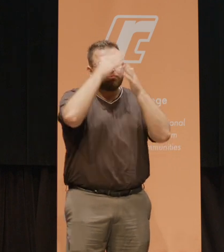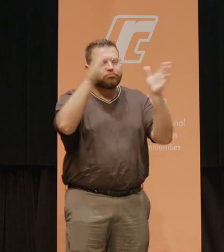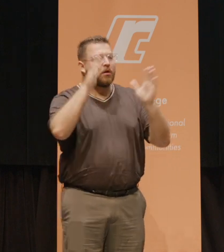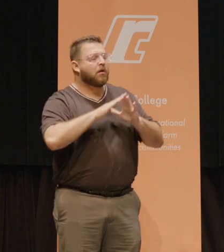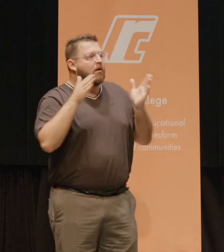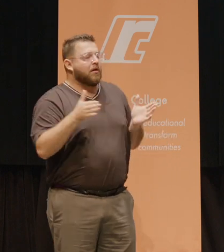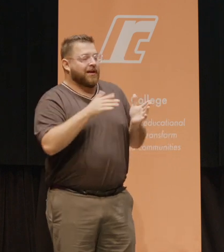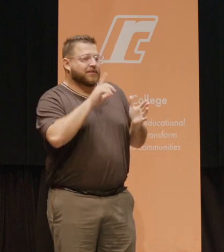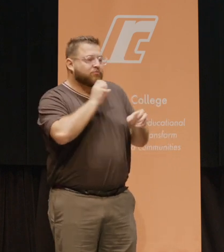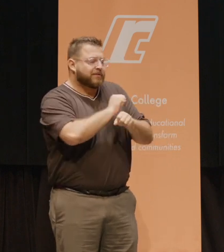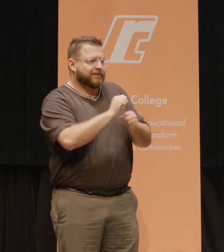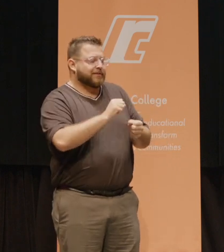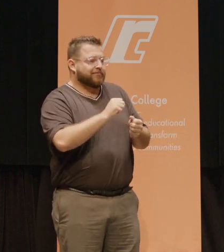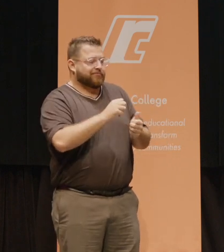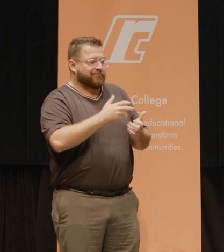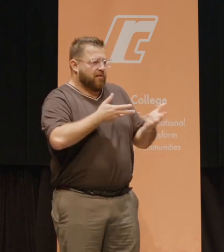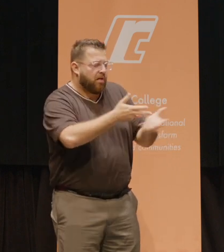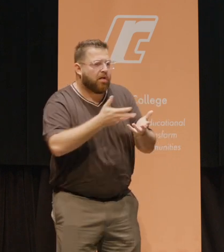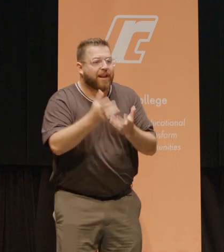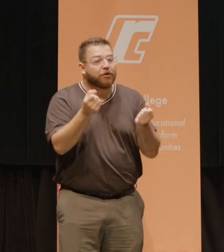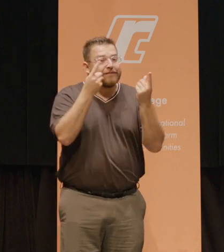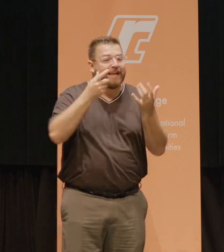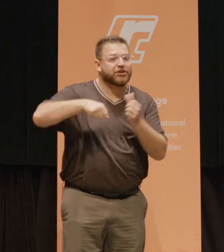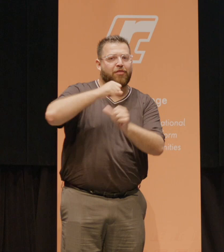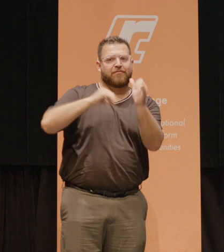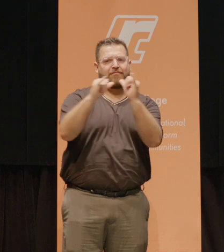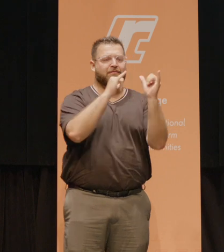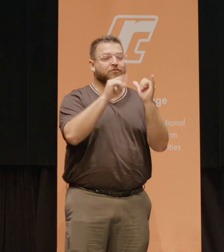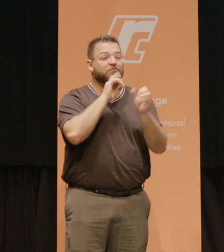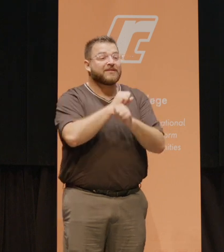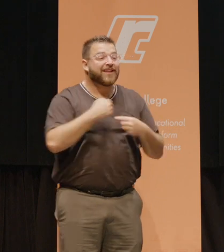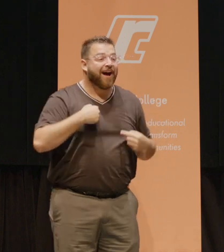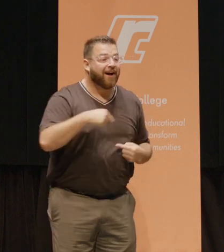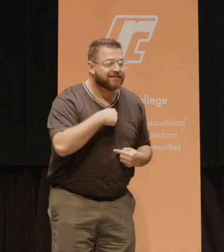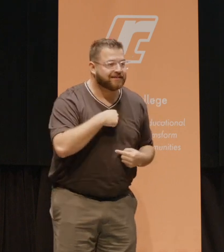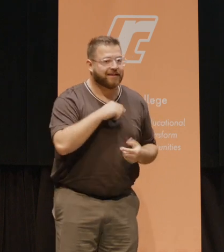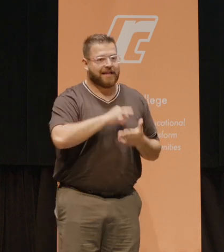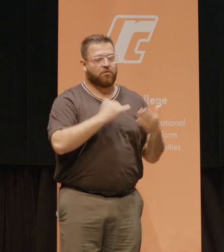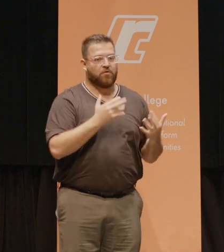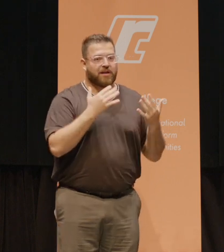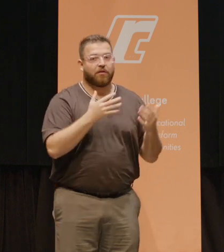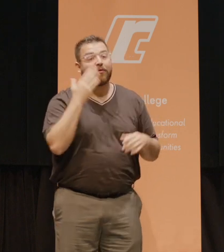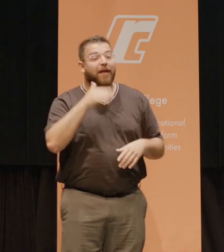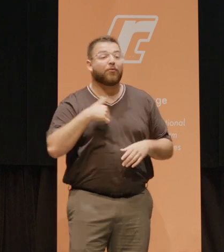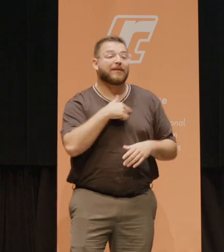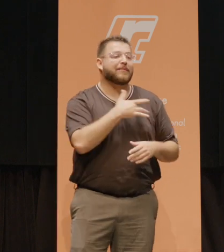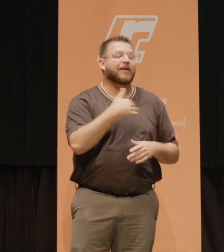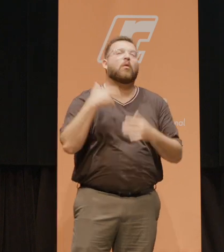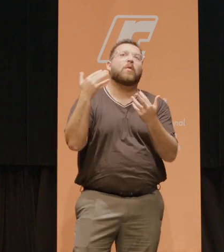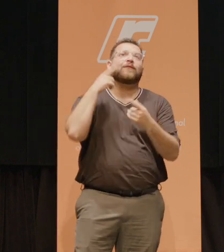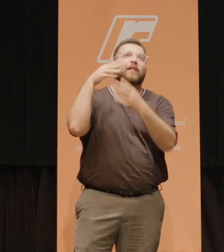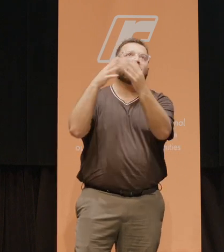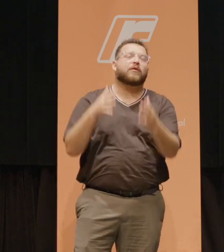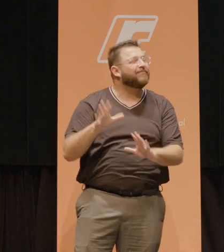on, and they're not going to change. So it's really us that we're being waiting for. When they say, we're waiting for the leader, nobody's going to